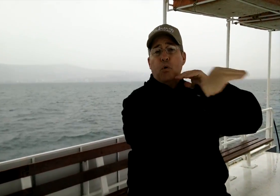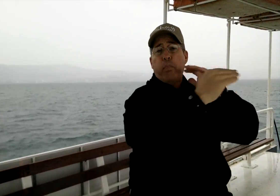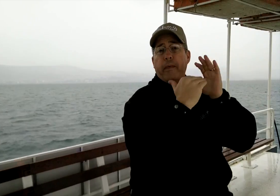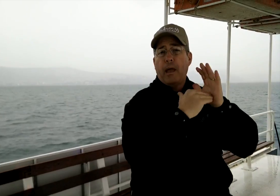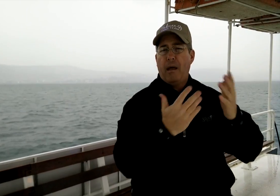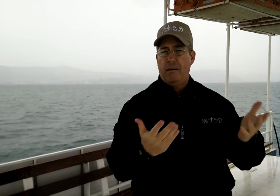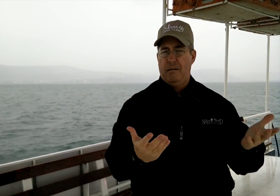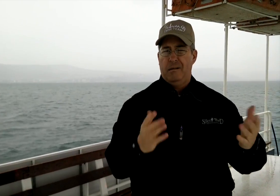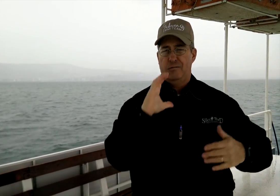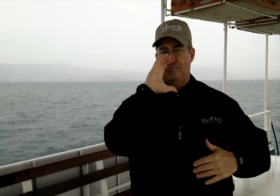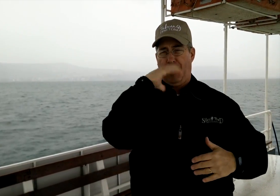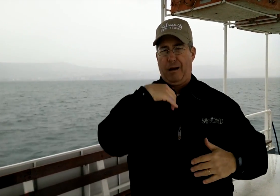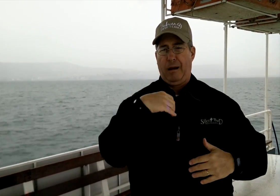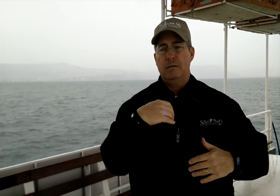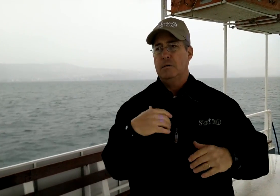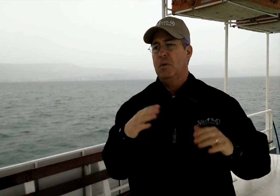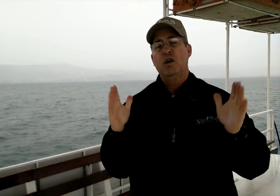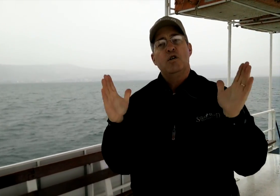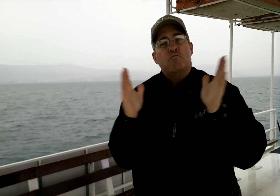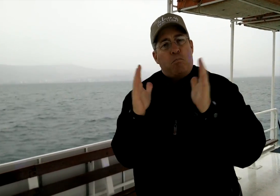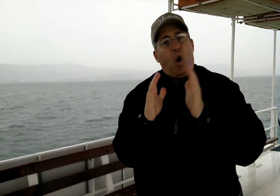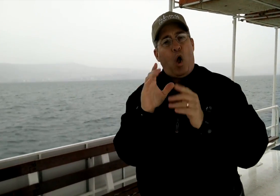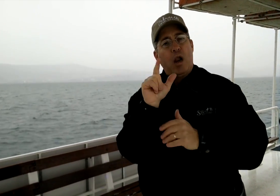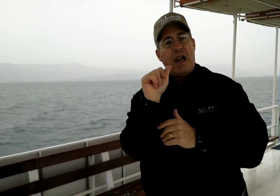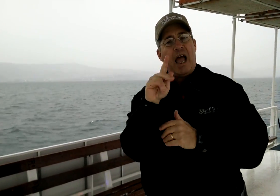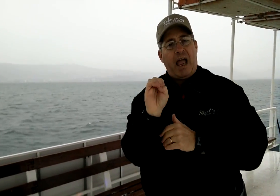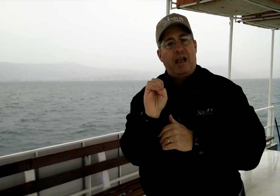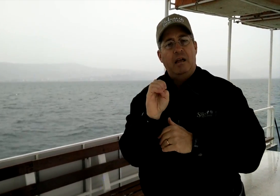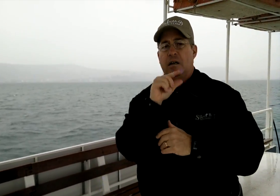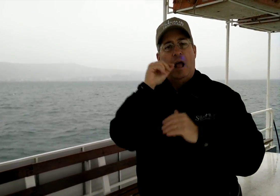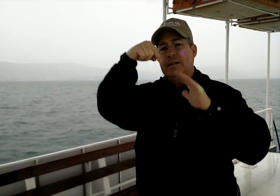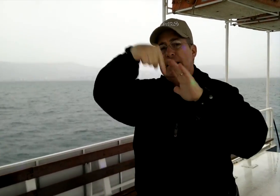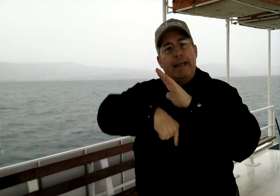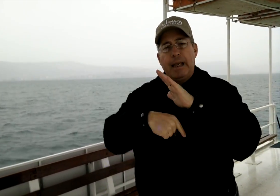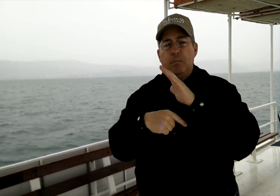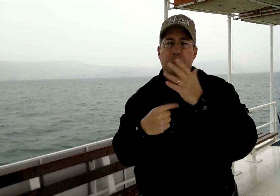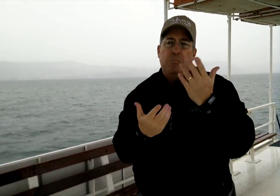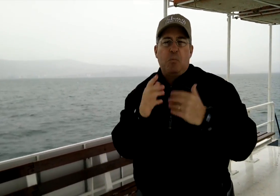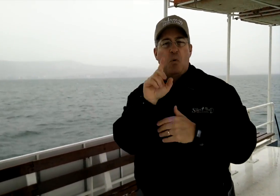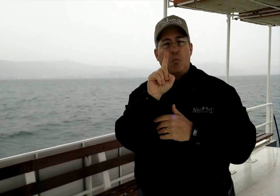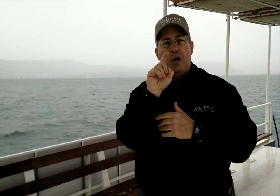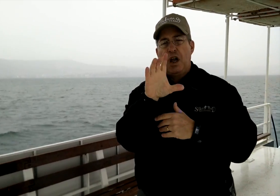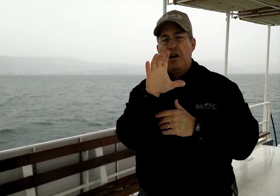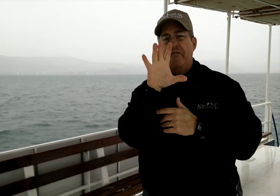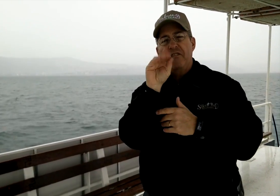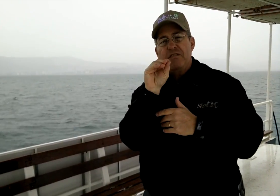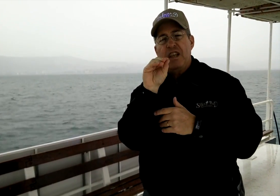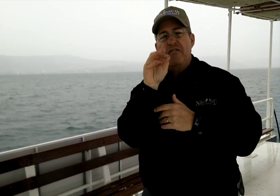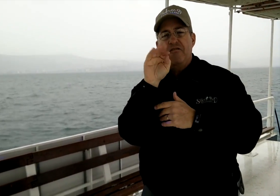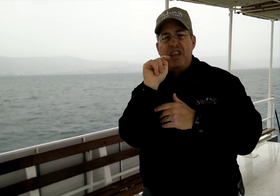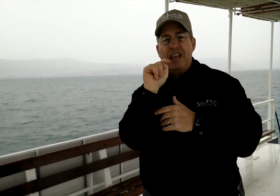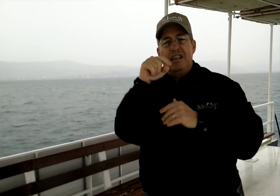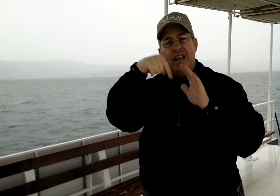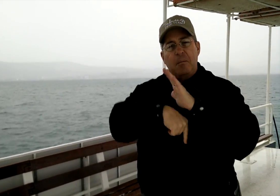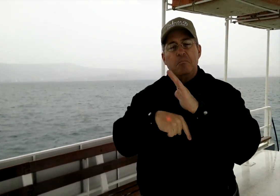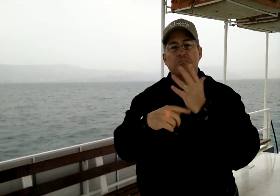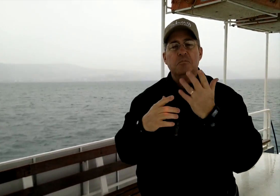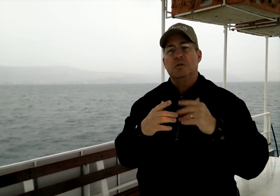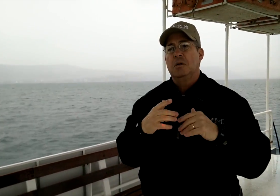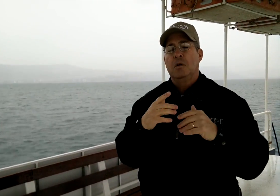the other side and it's smooth again. It's really strange weather. It's a small lake. It's not deep, maybe 150 feet